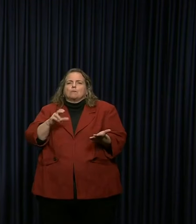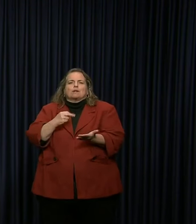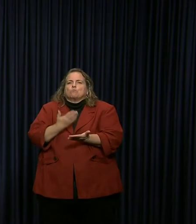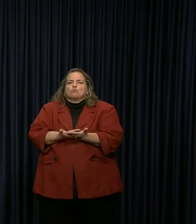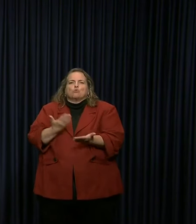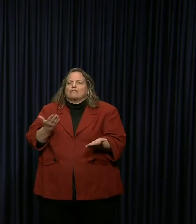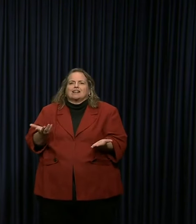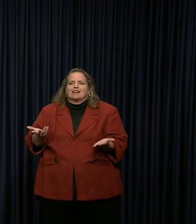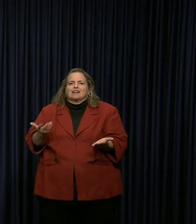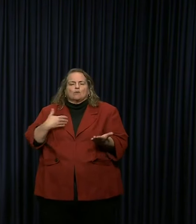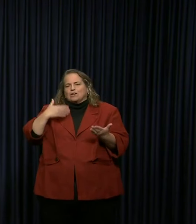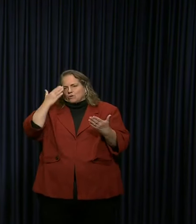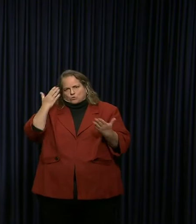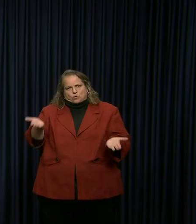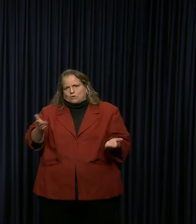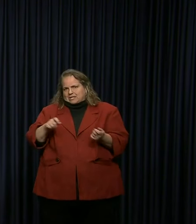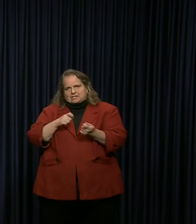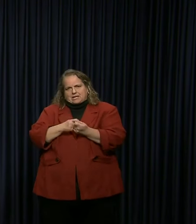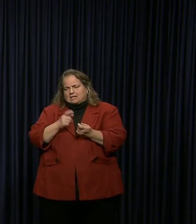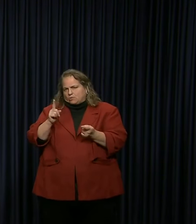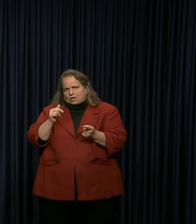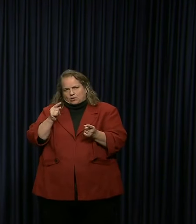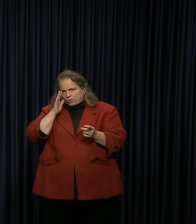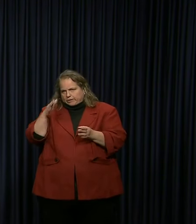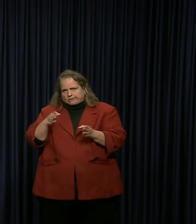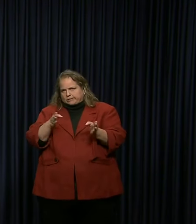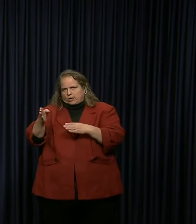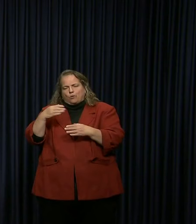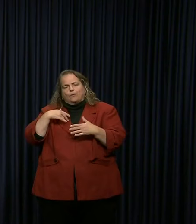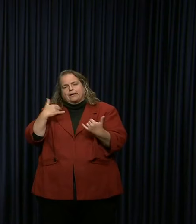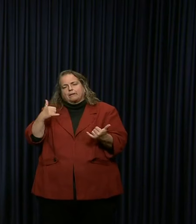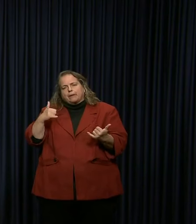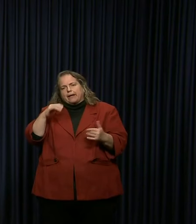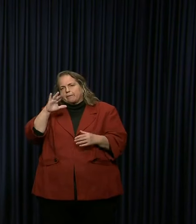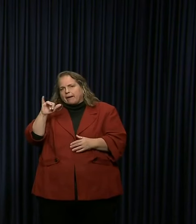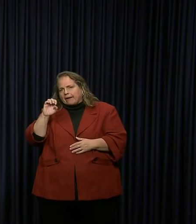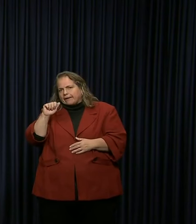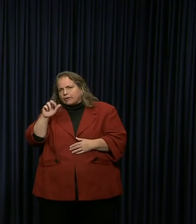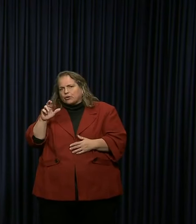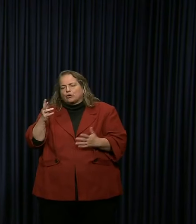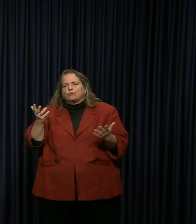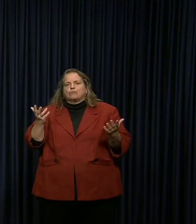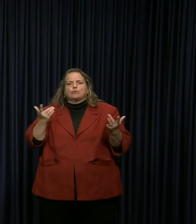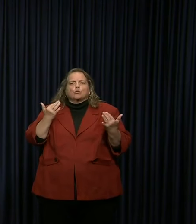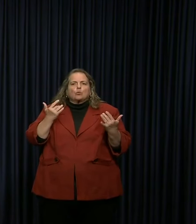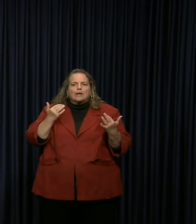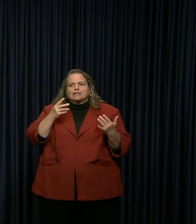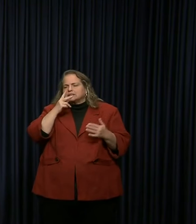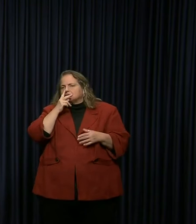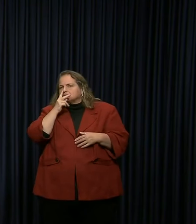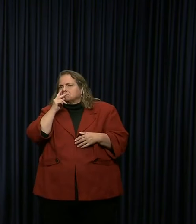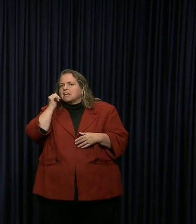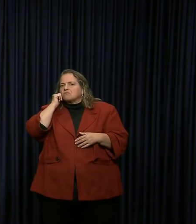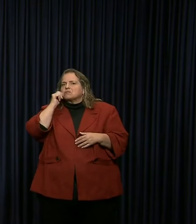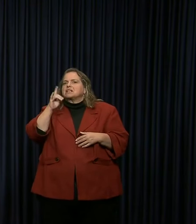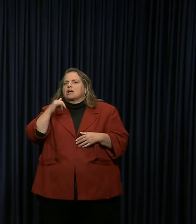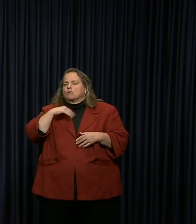proven out. So I think that we play this thing by ear. We make sure that every day we